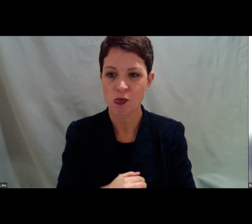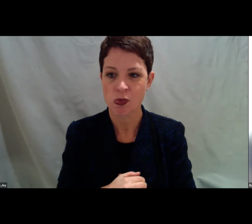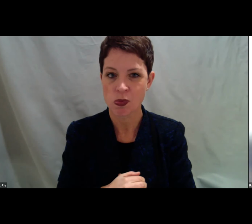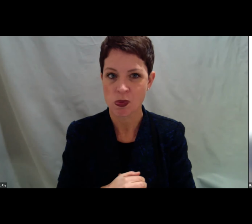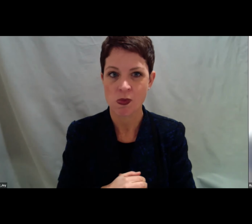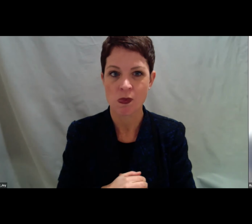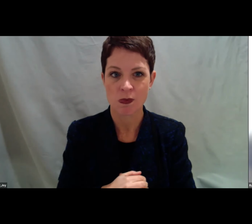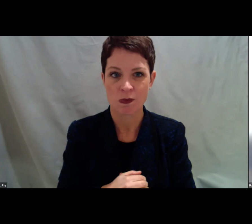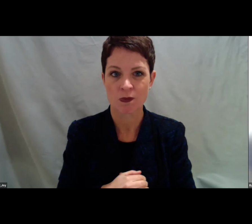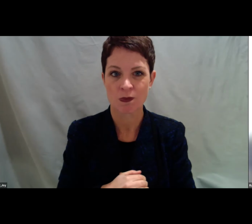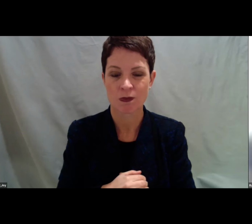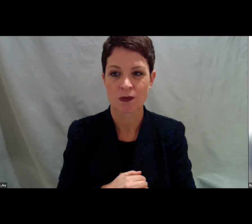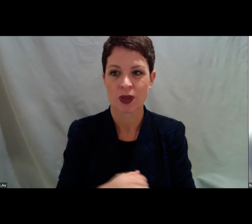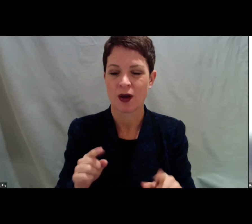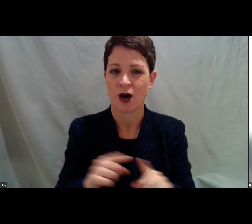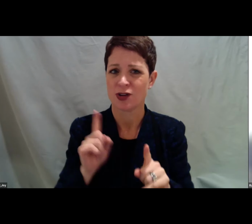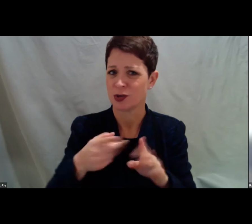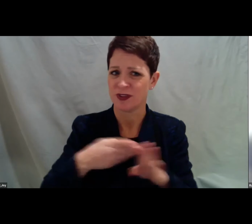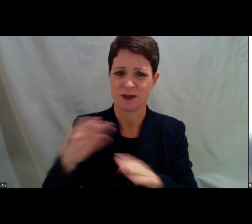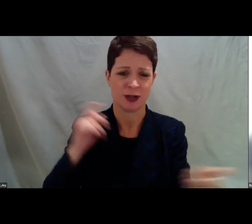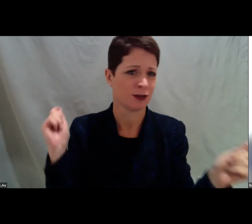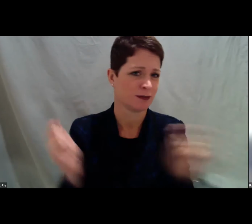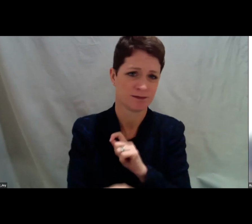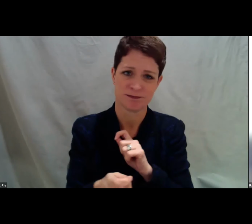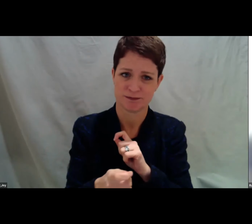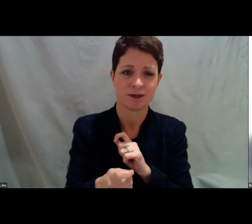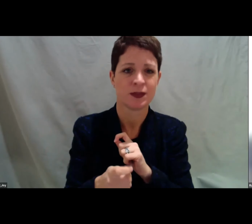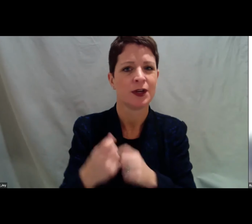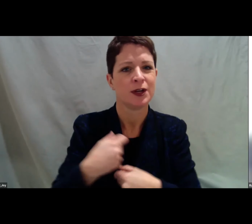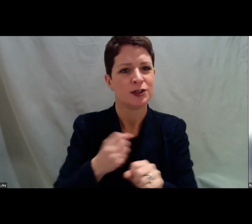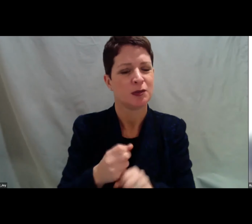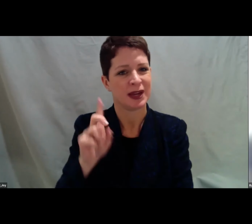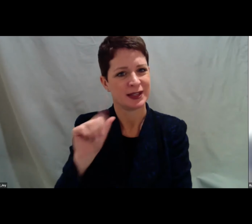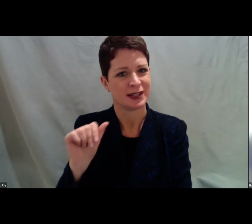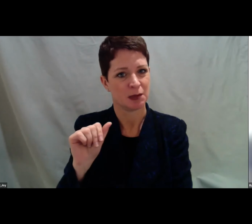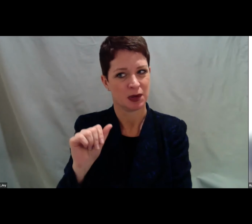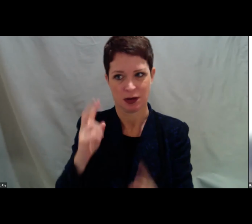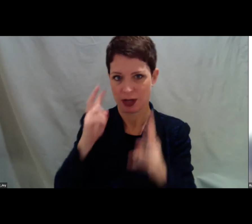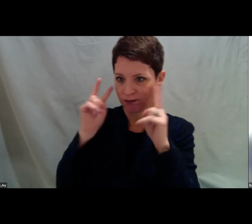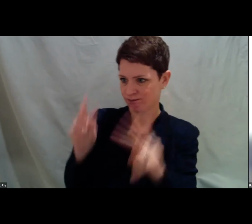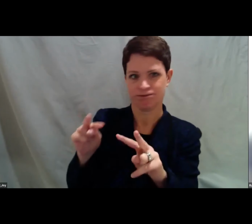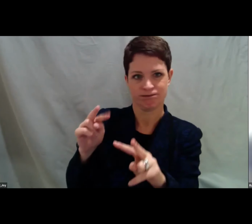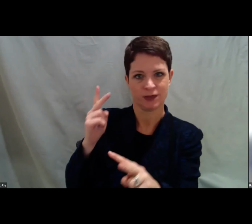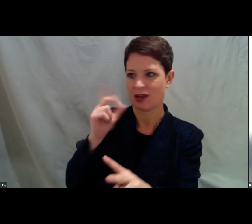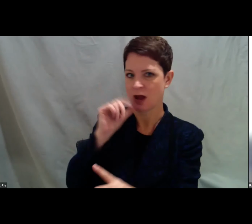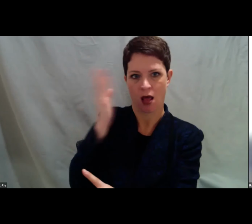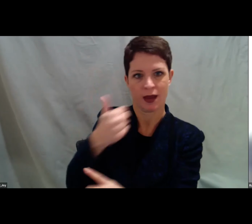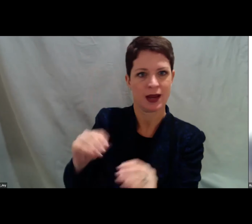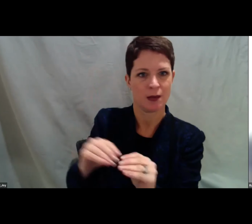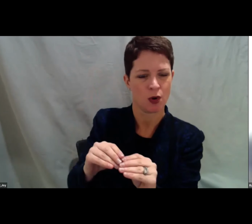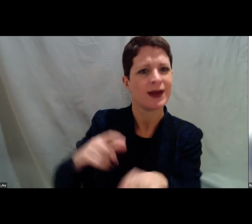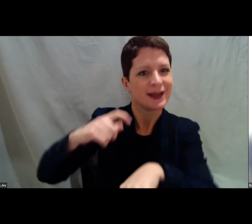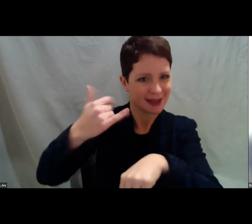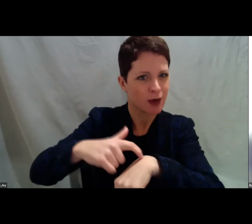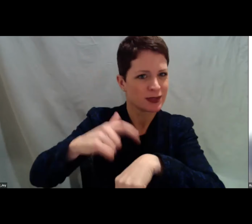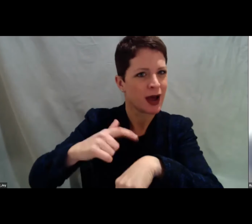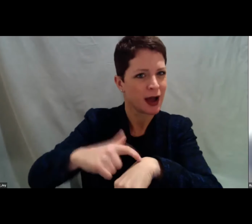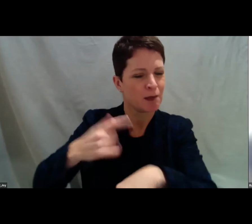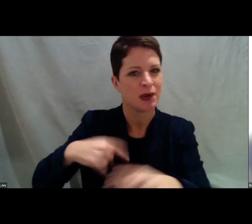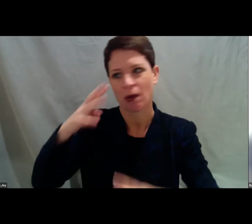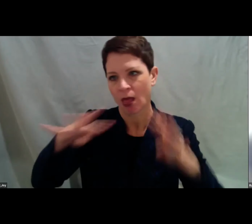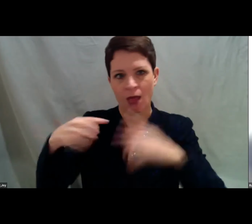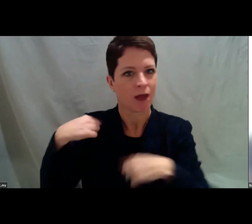and this field to make disability visible. This is long overdue. Usually when